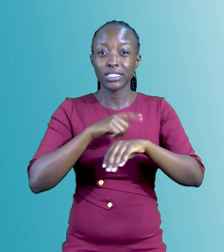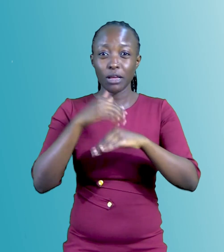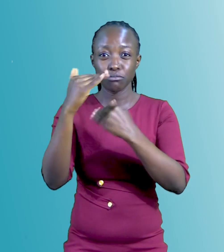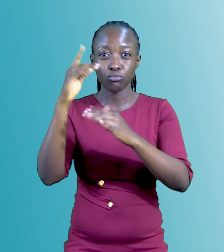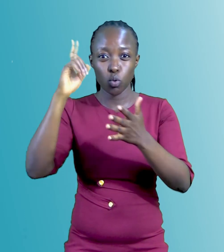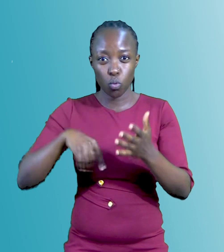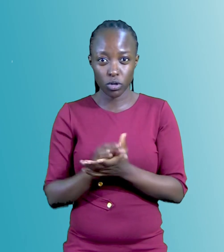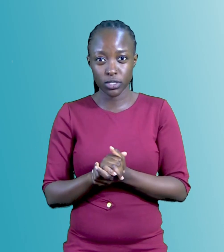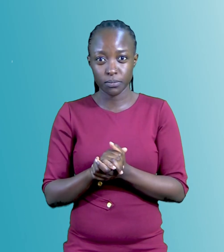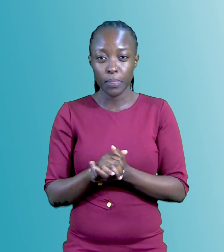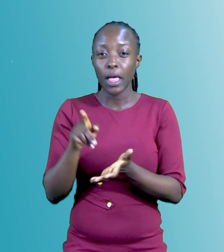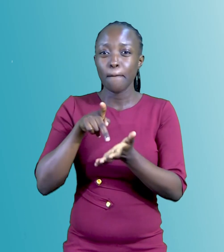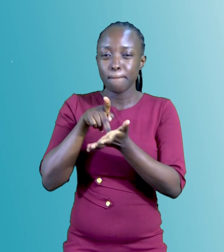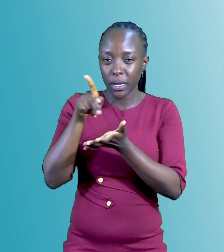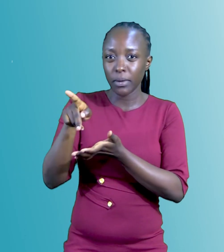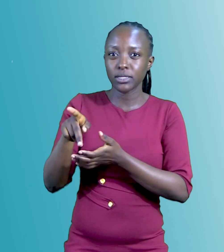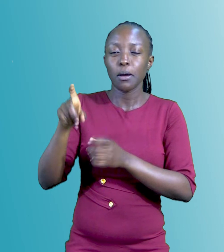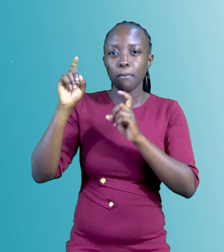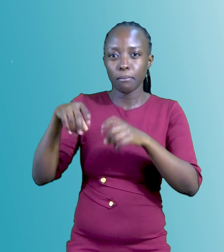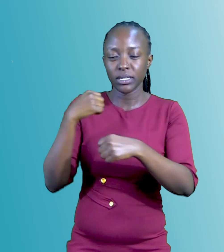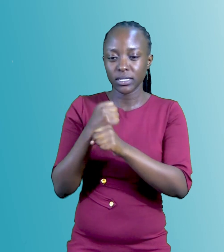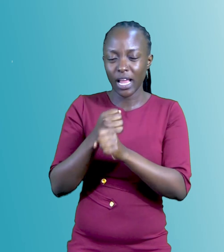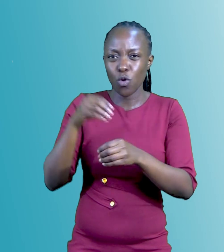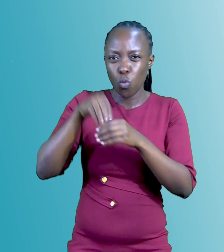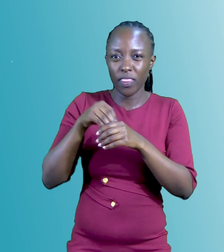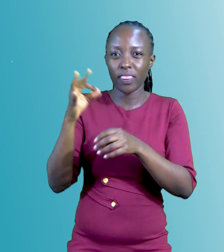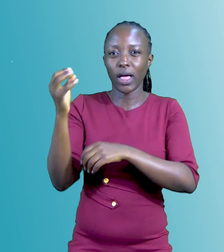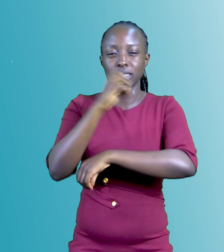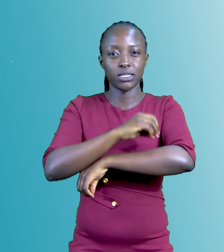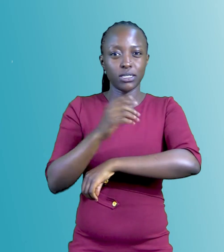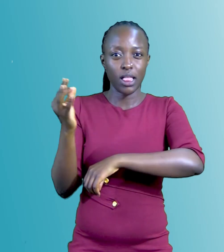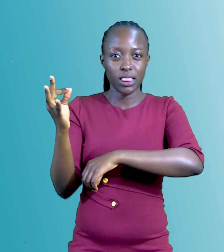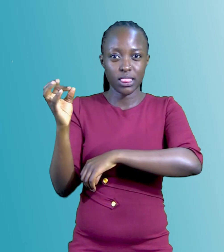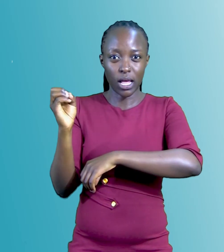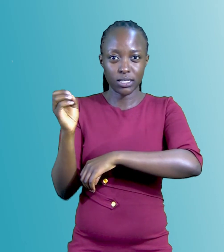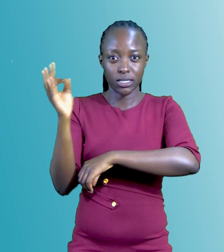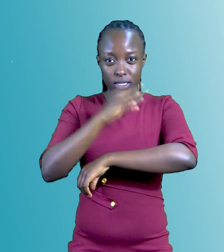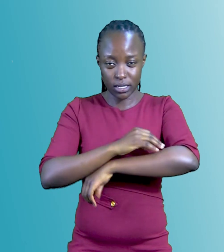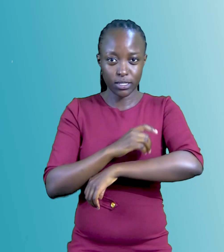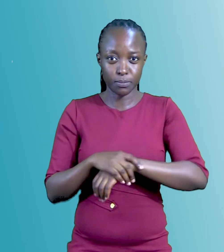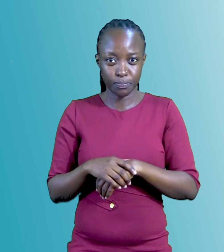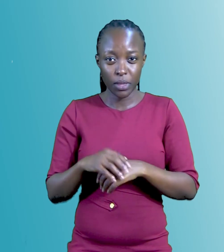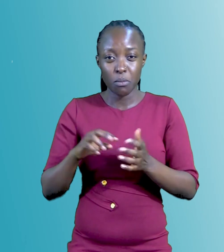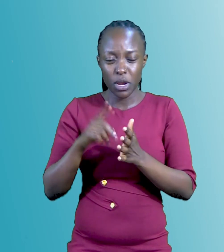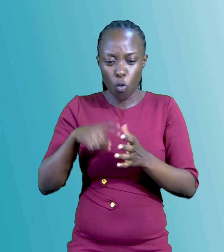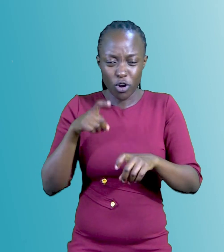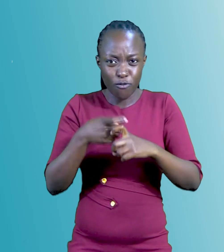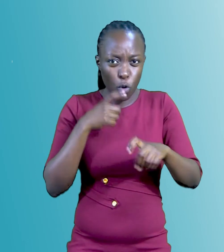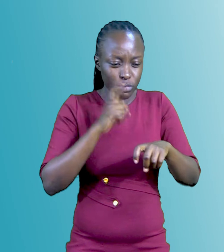payment will be made within 30 days from the date of receipt of invoice and submission of all required documentation.